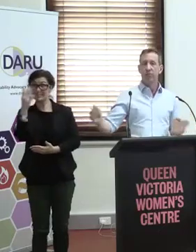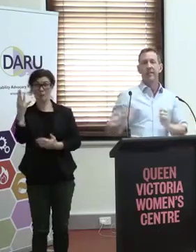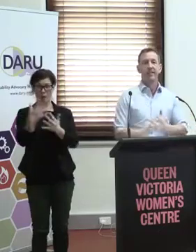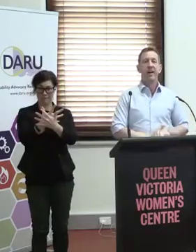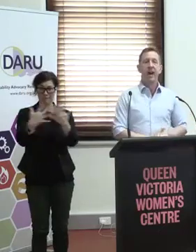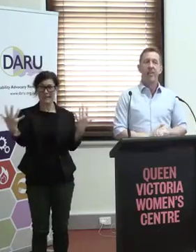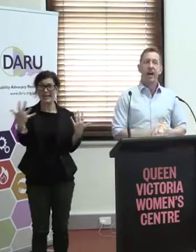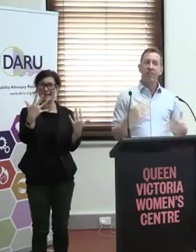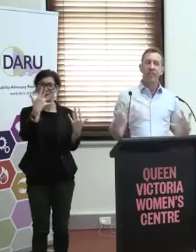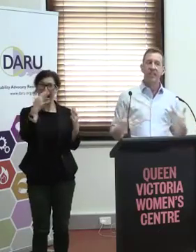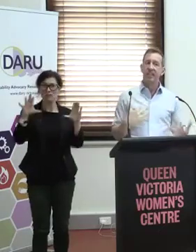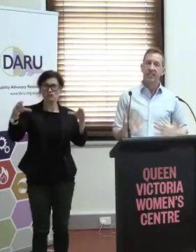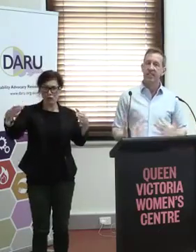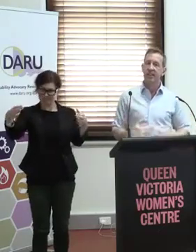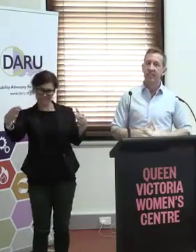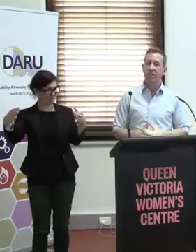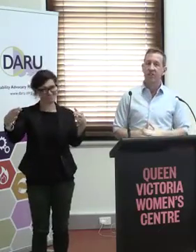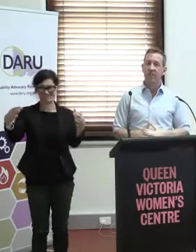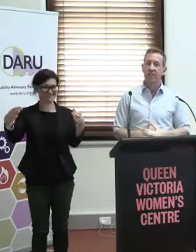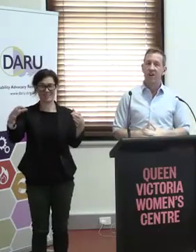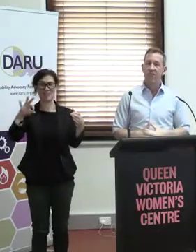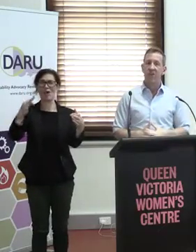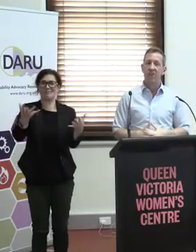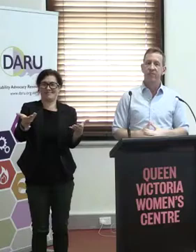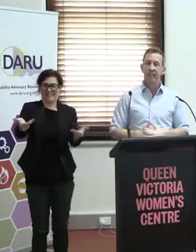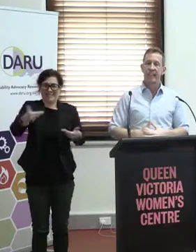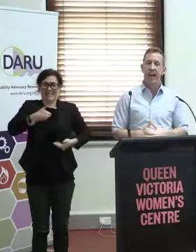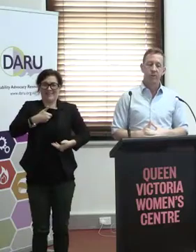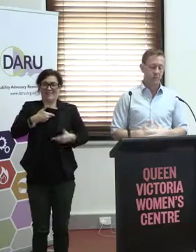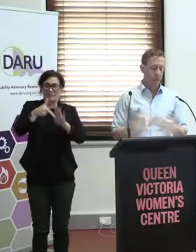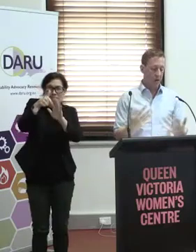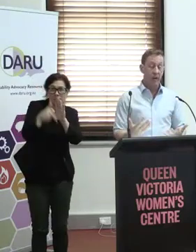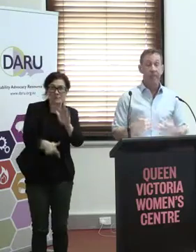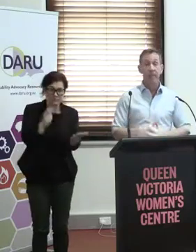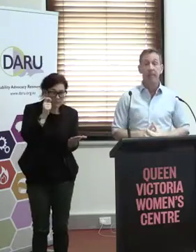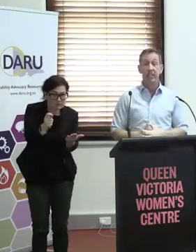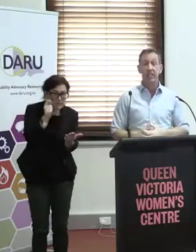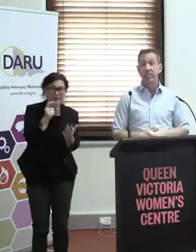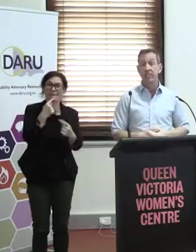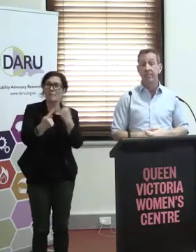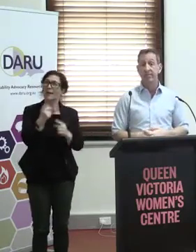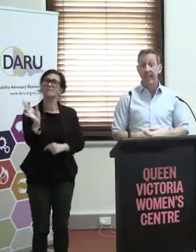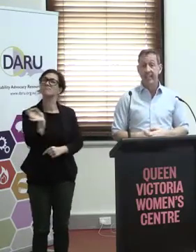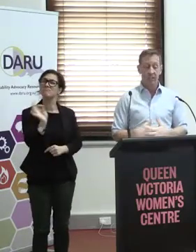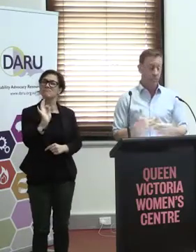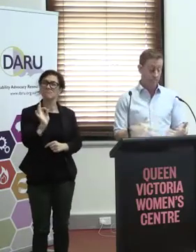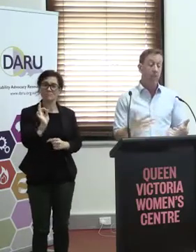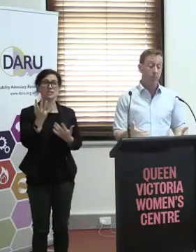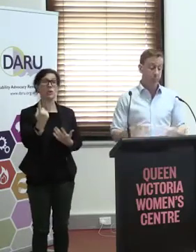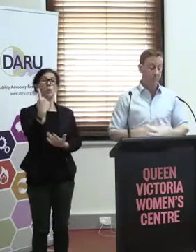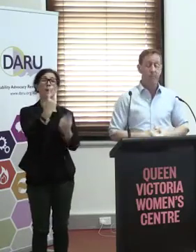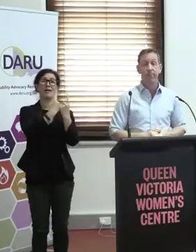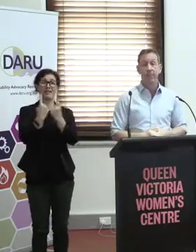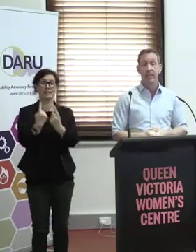age group and really doesn't give us a lot of detail. So one of the recommendations we've made, or